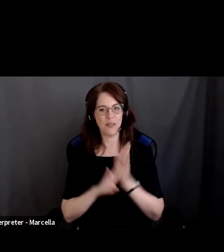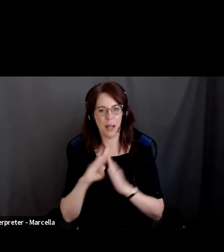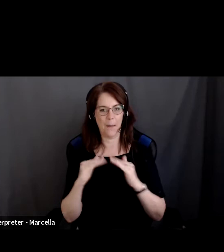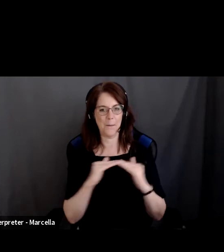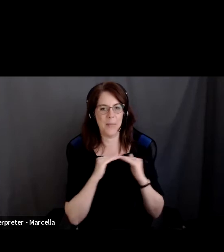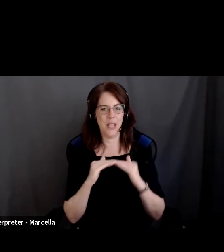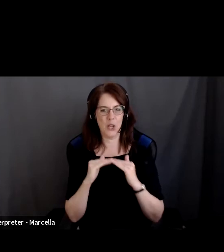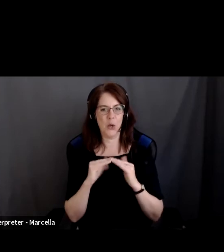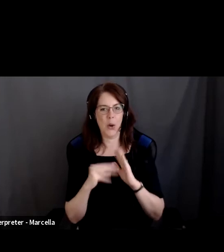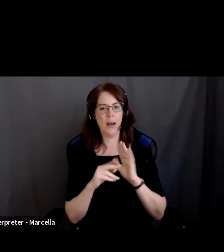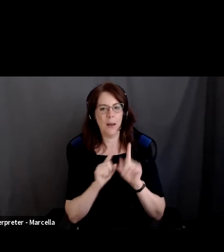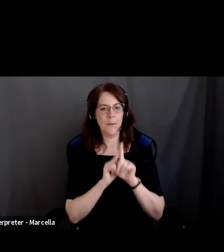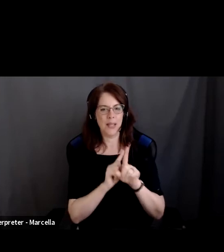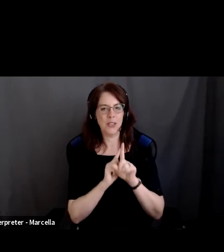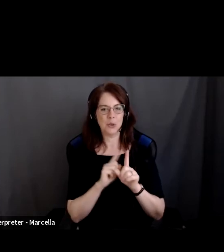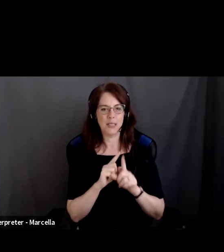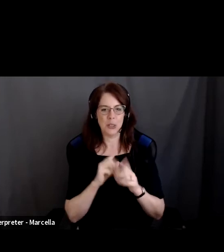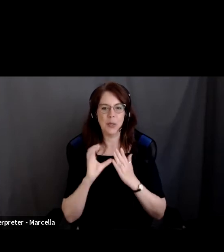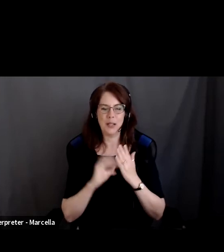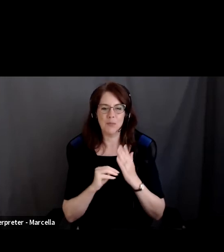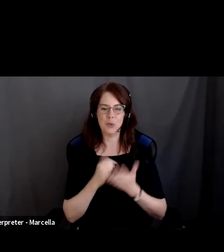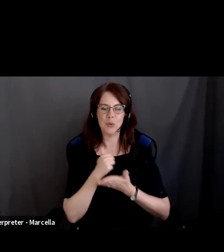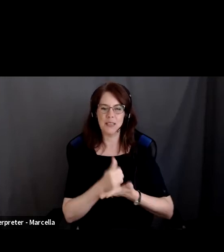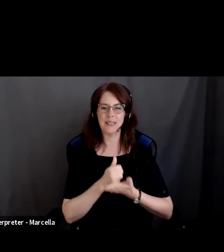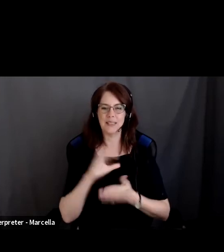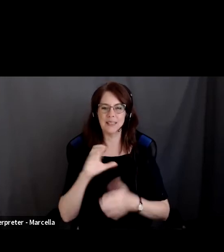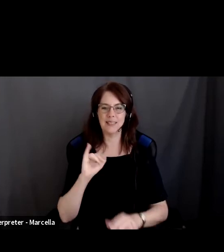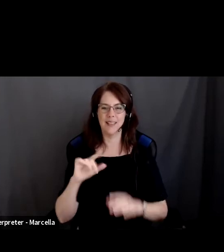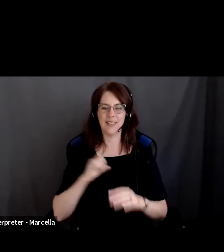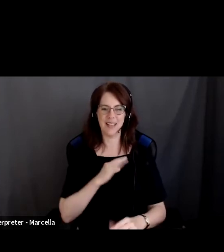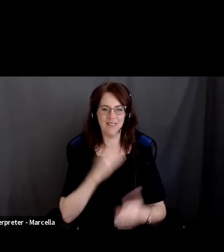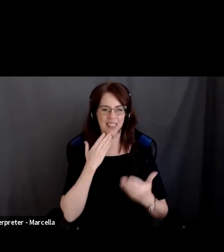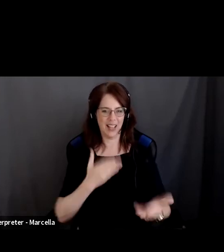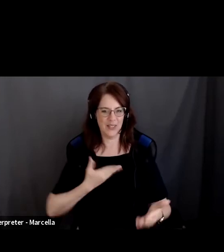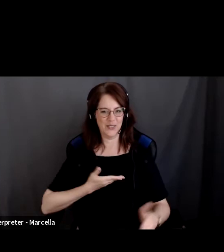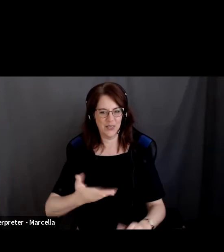mentoring curriculum to assist SIL staff. Thank you so much for having me today.